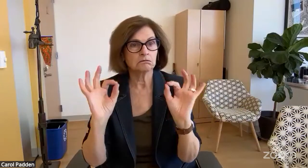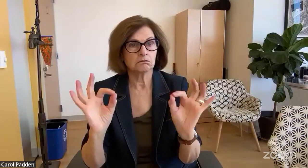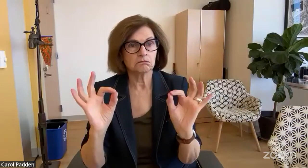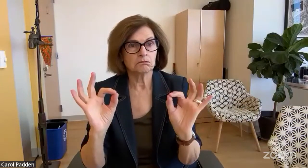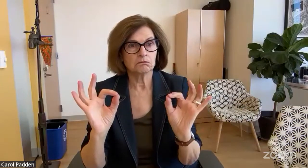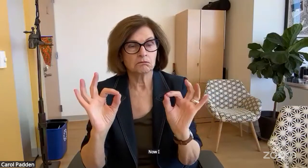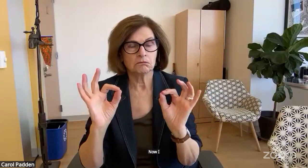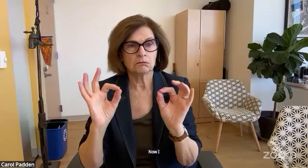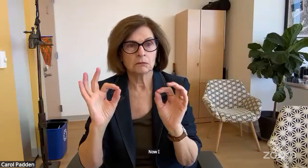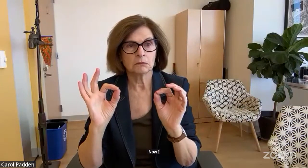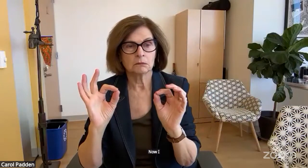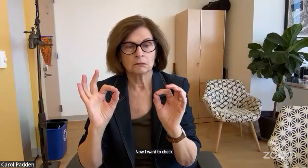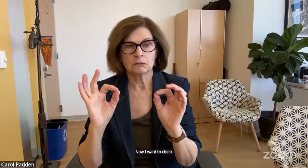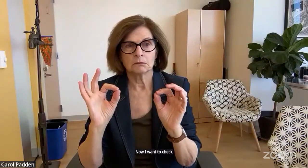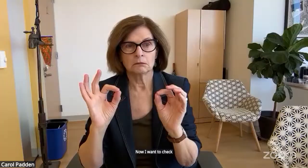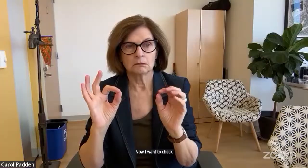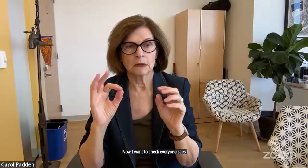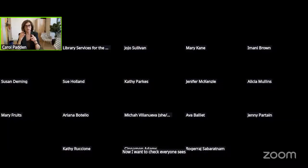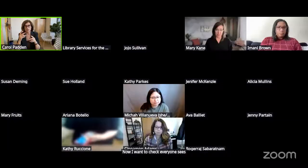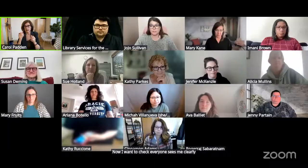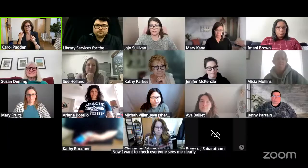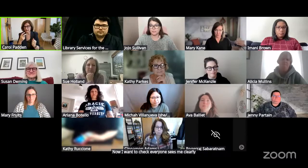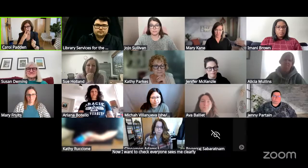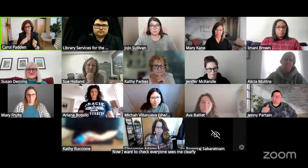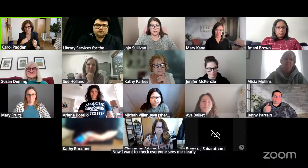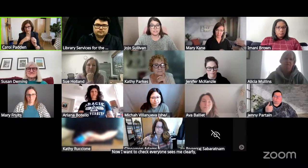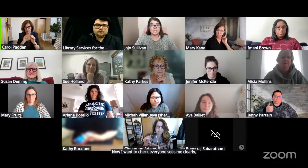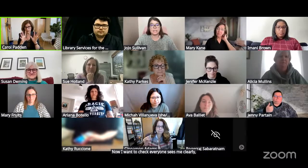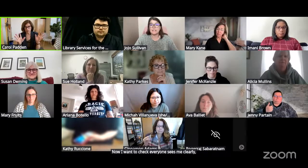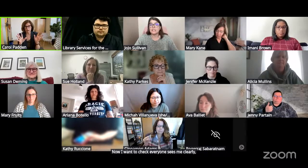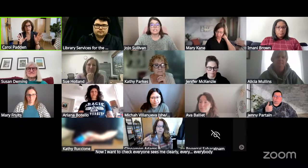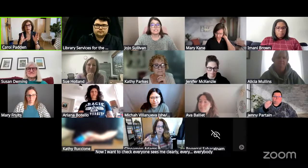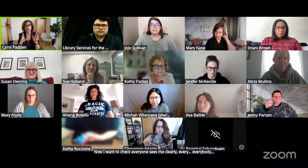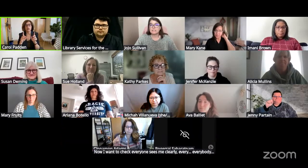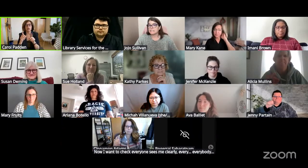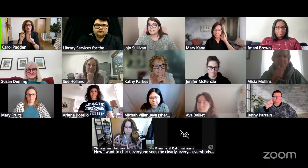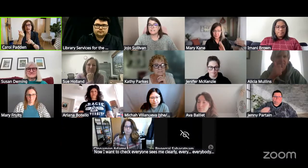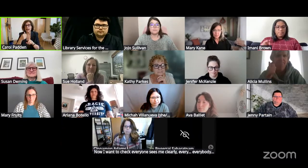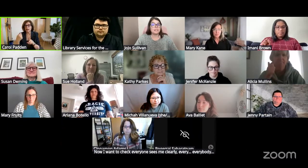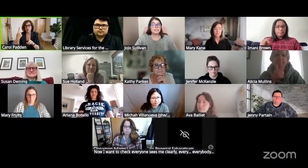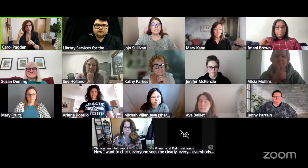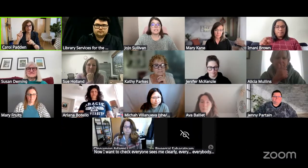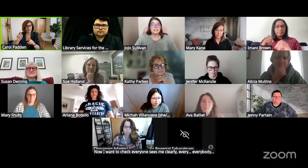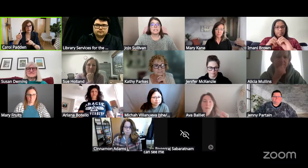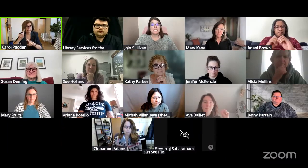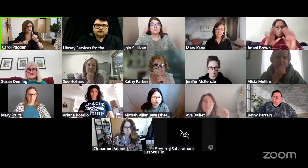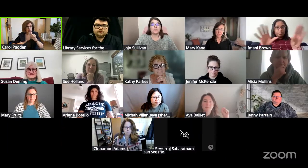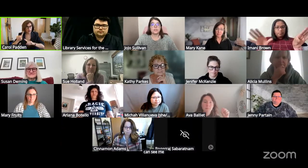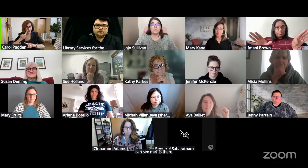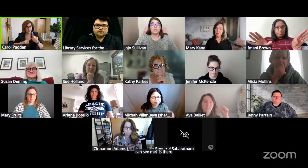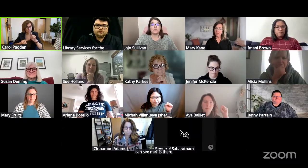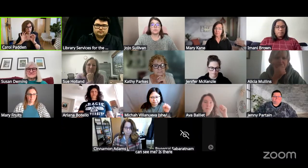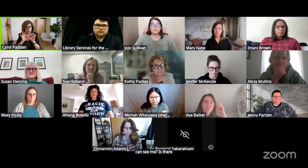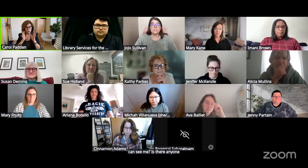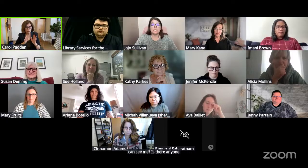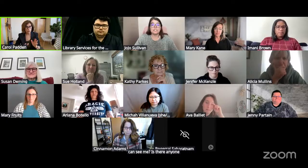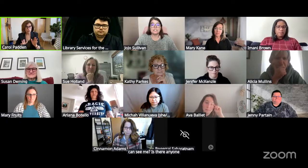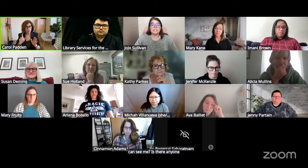now I want to check everyone sees me clearly. Everybody can see me. Is there anyone who needs